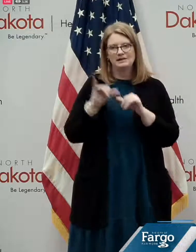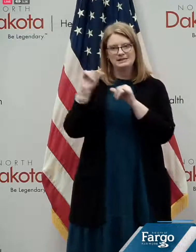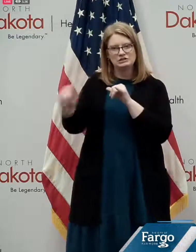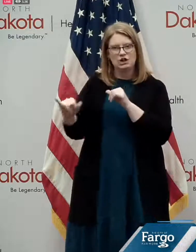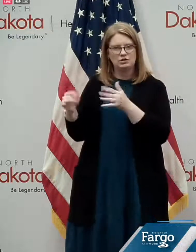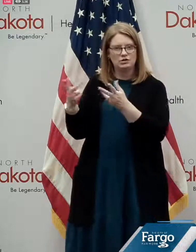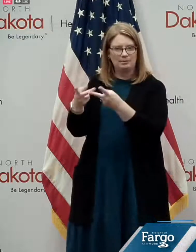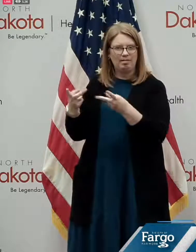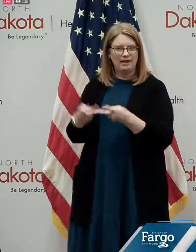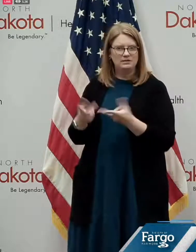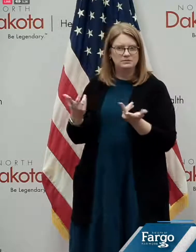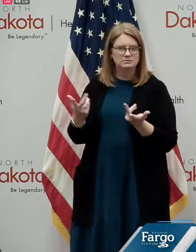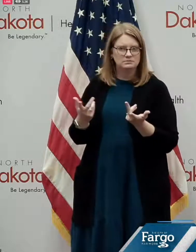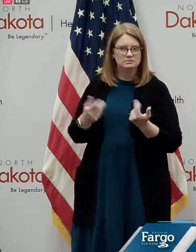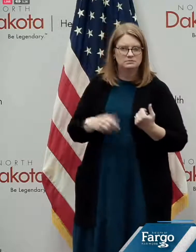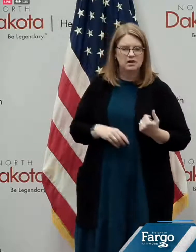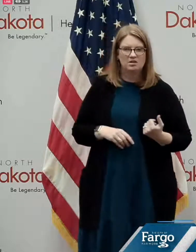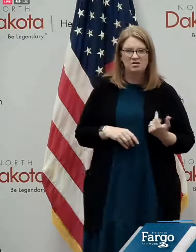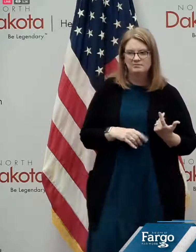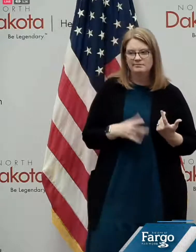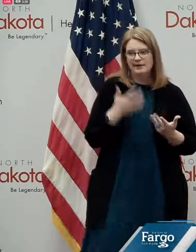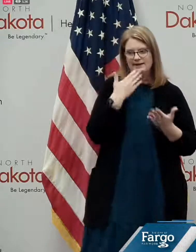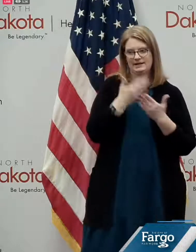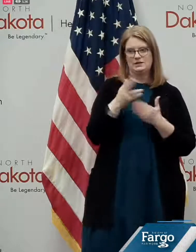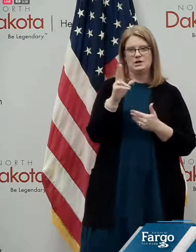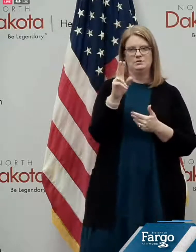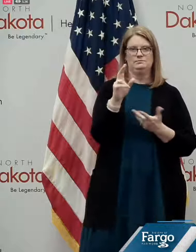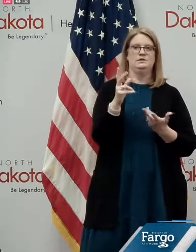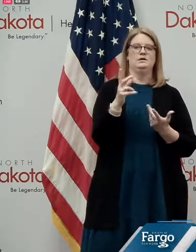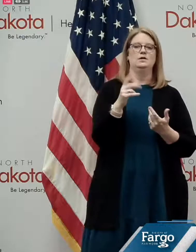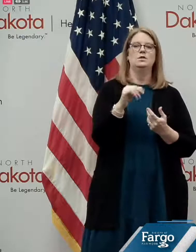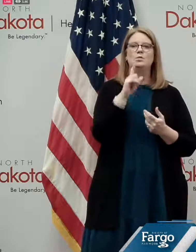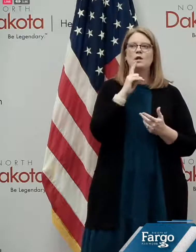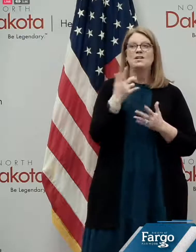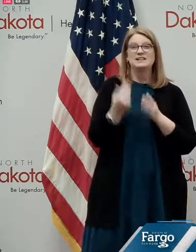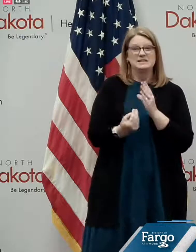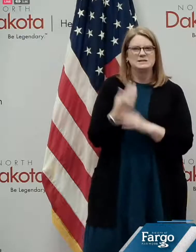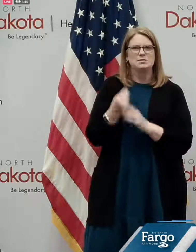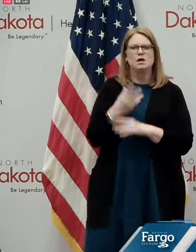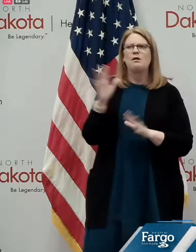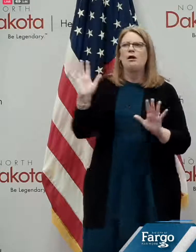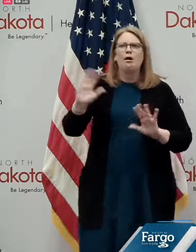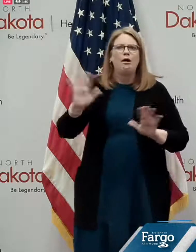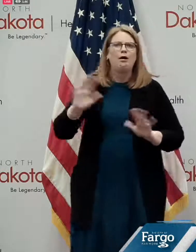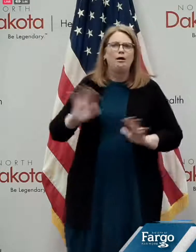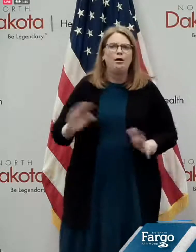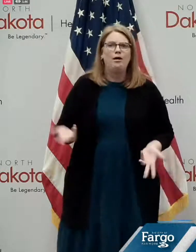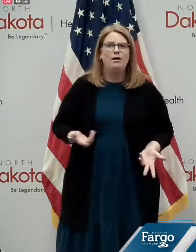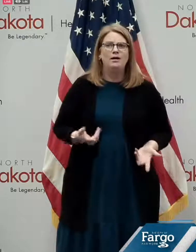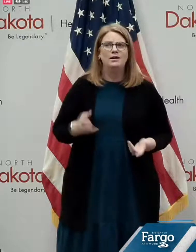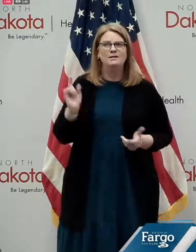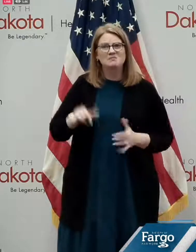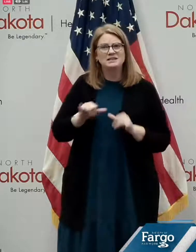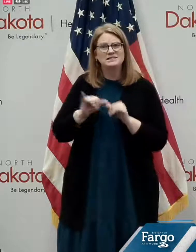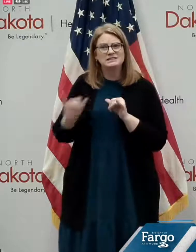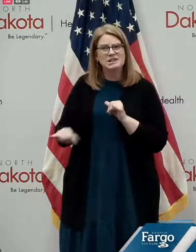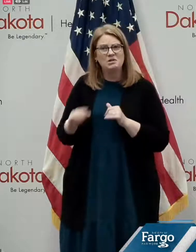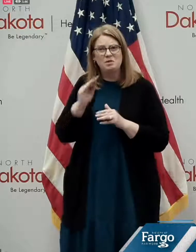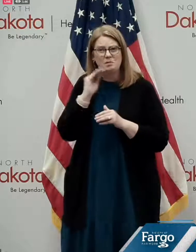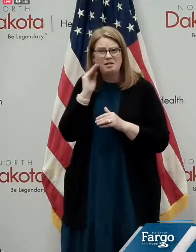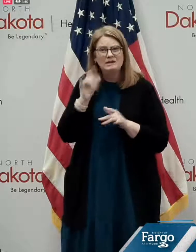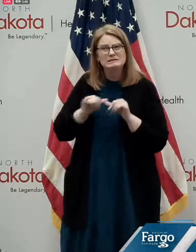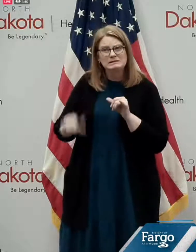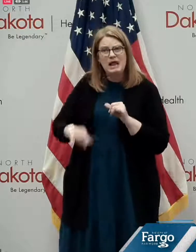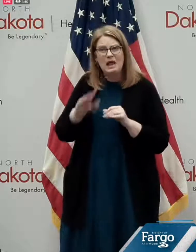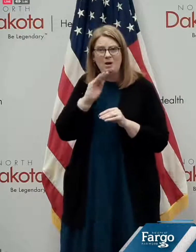order. That's good news because, there was a whole, hue and cry this spring, against all the governors that didn't have shelter-in-place, stay-at-home